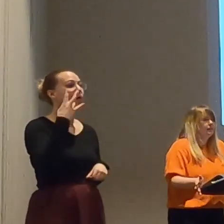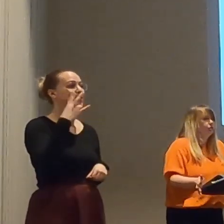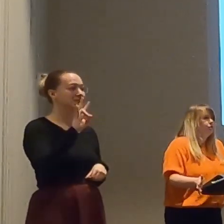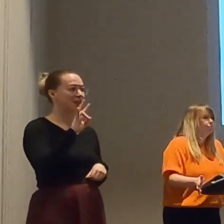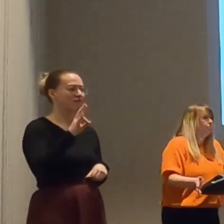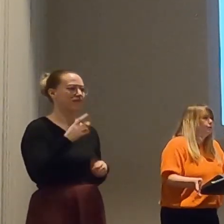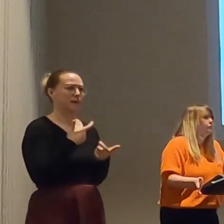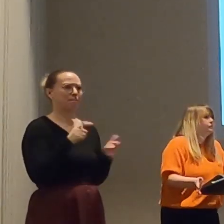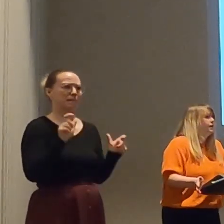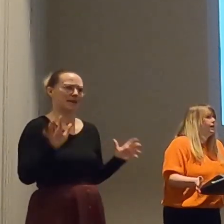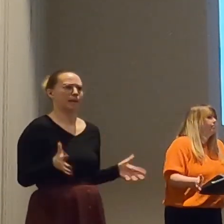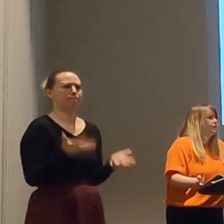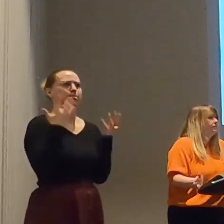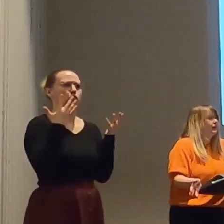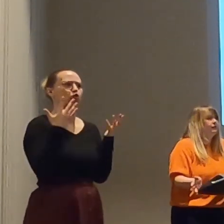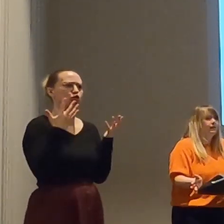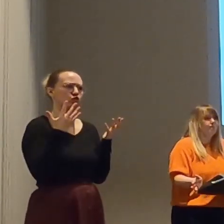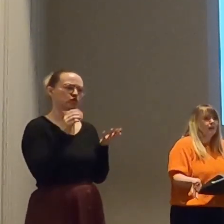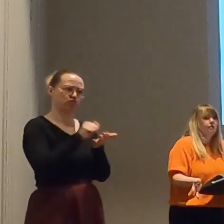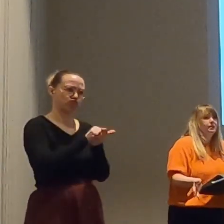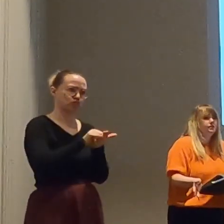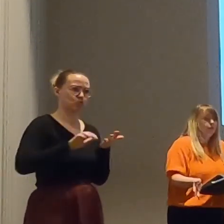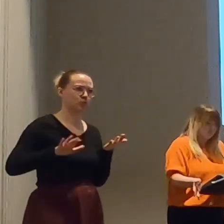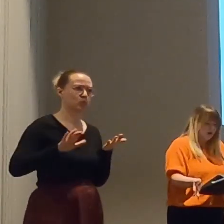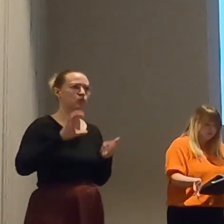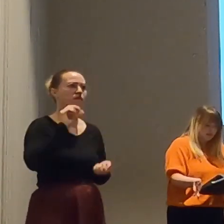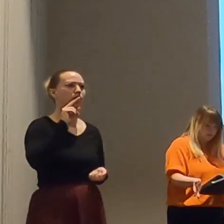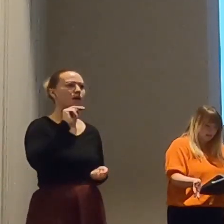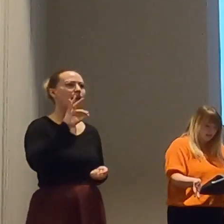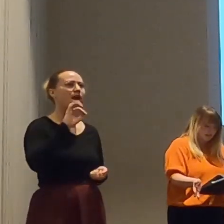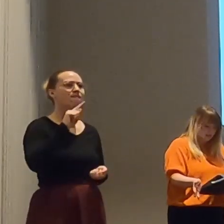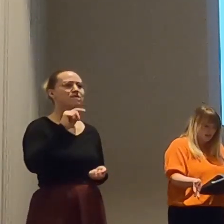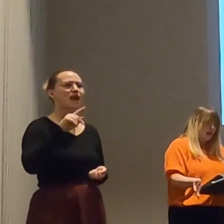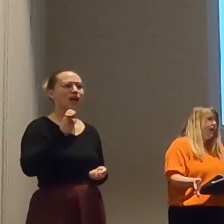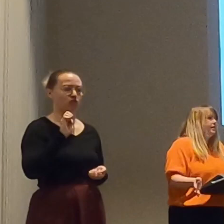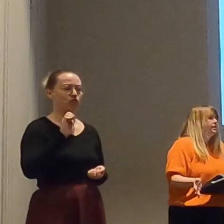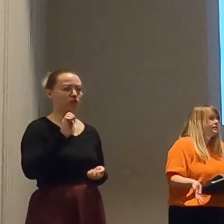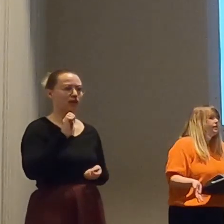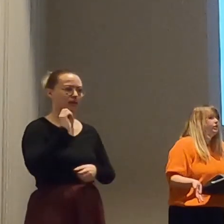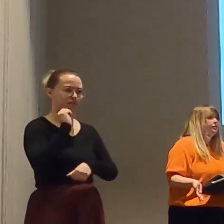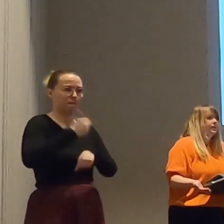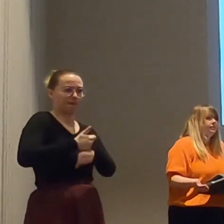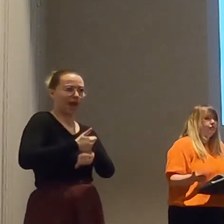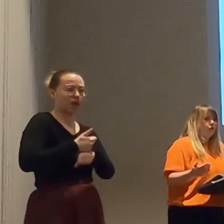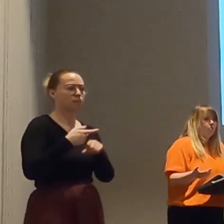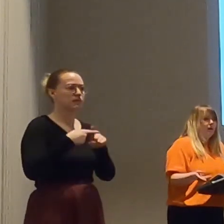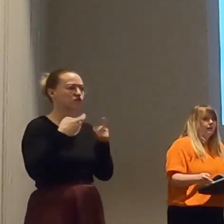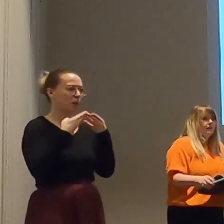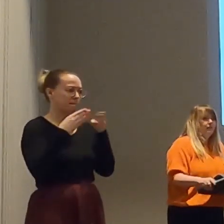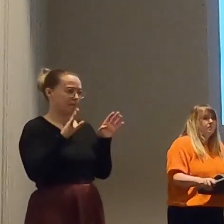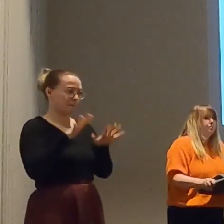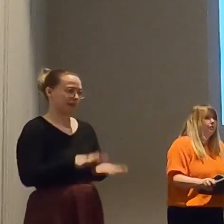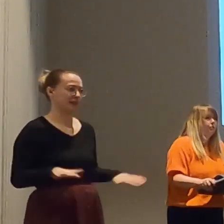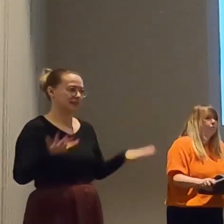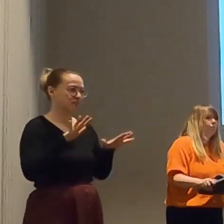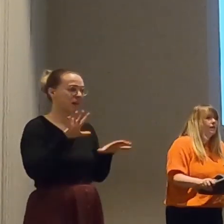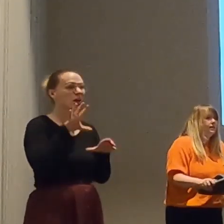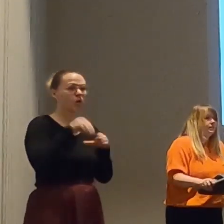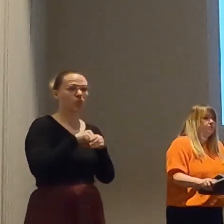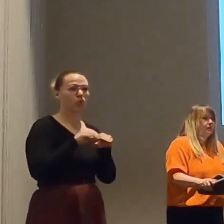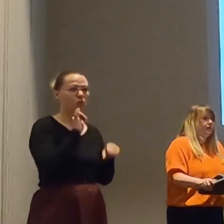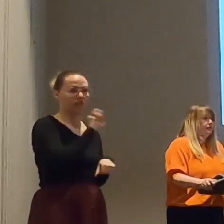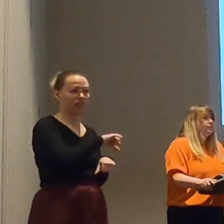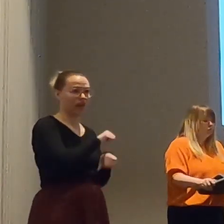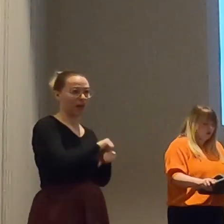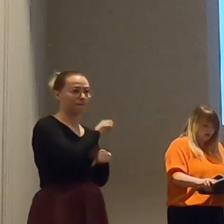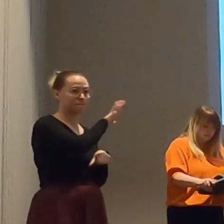United States to remove Confederate monuments from public spaces, and this included Stone Mountain. There were people who wanted